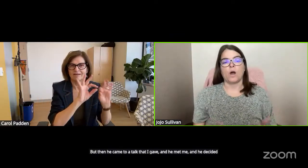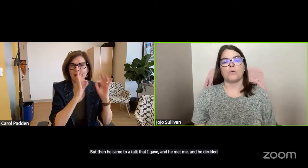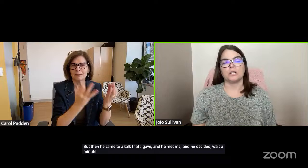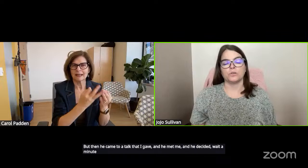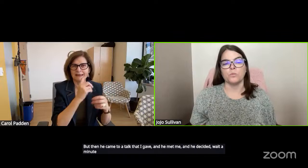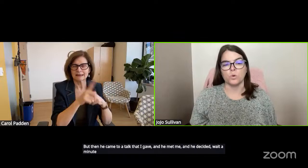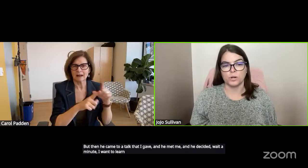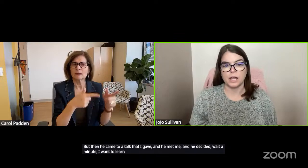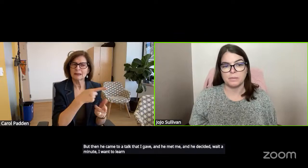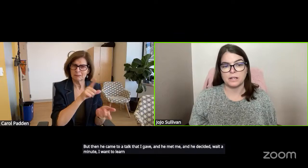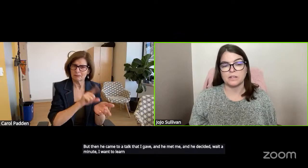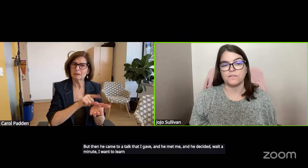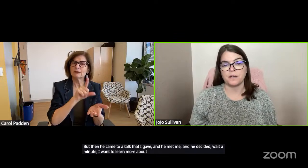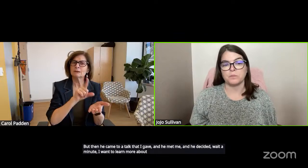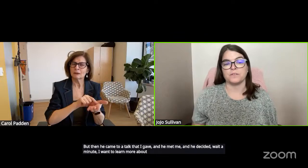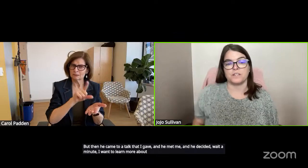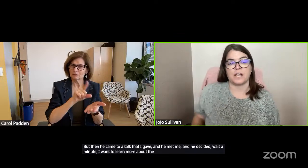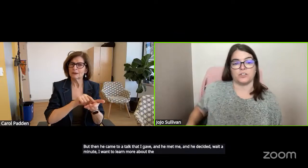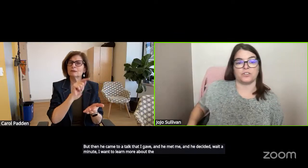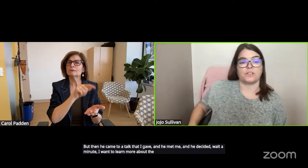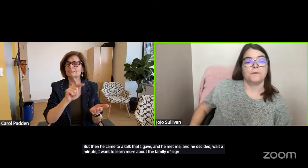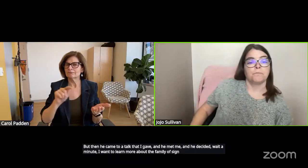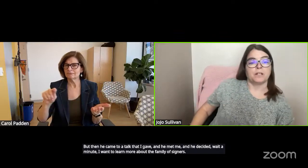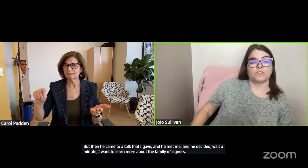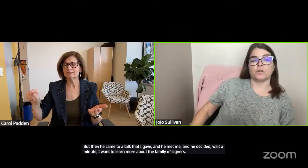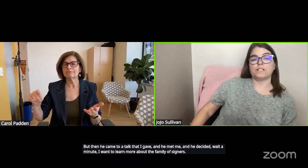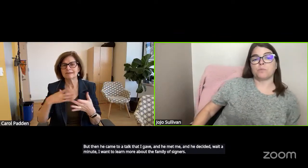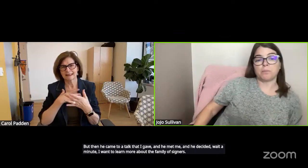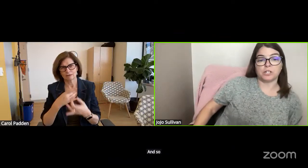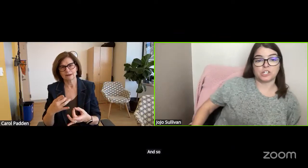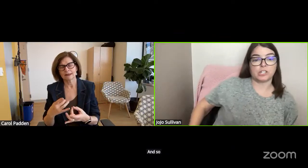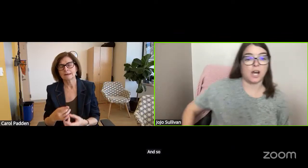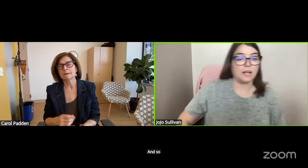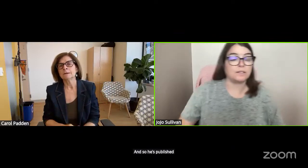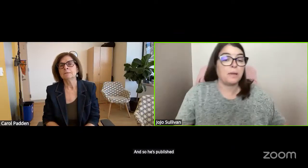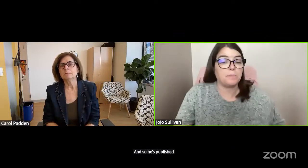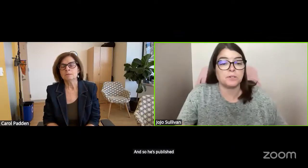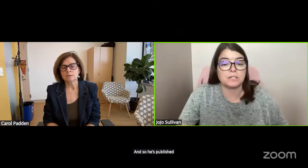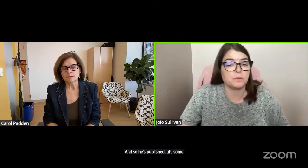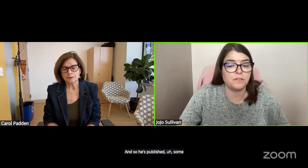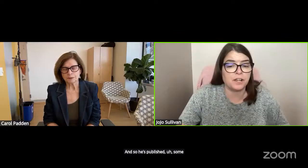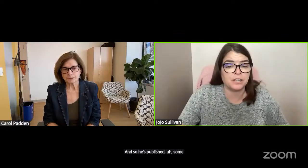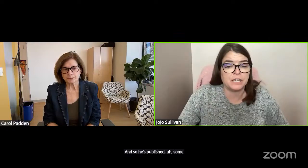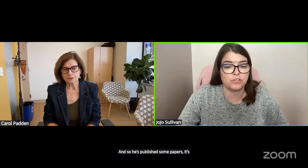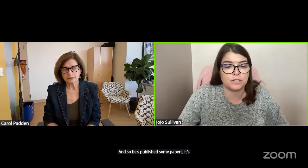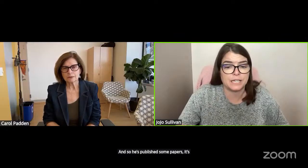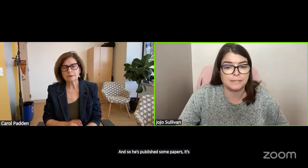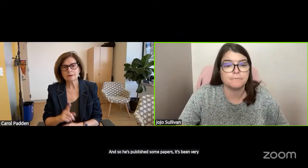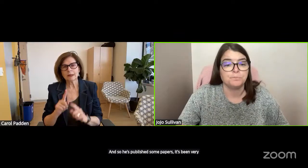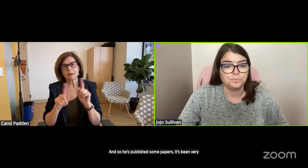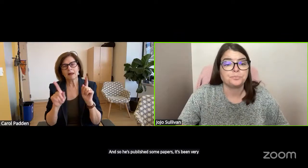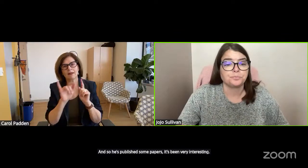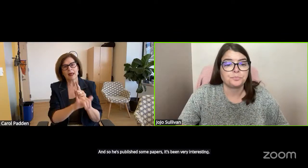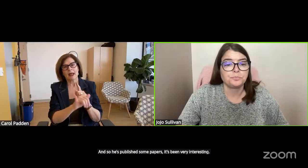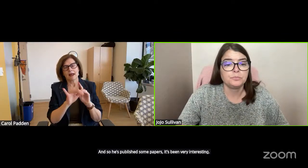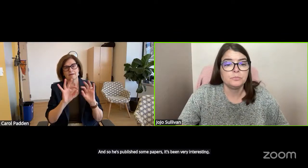want to learn more about the family of signers. And so he's published some papers. It's been very interesting.